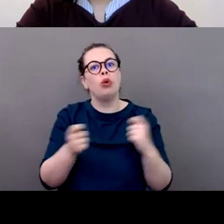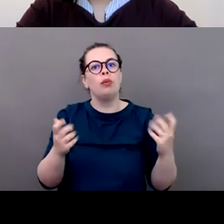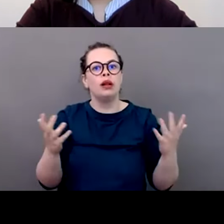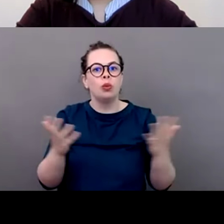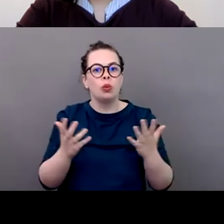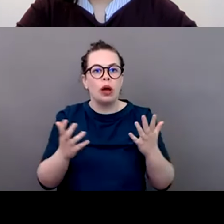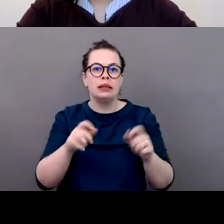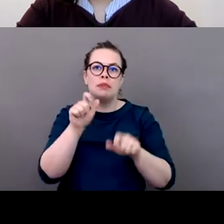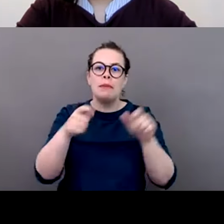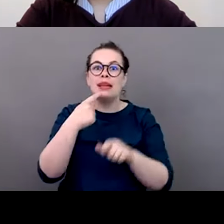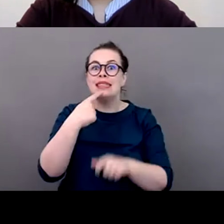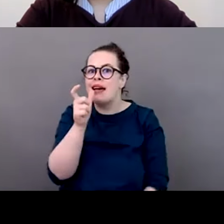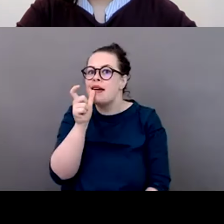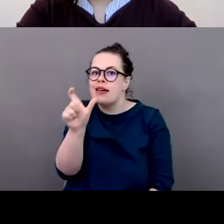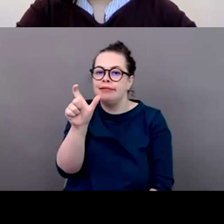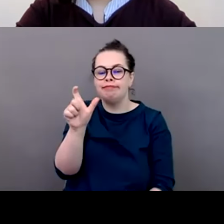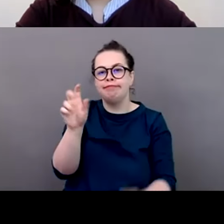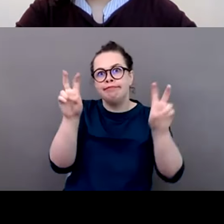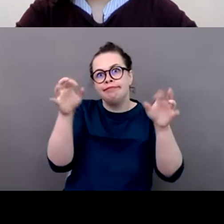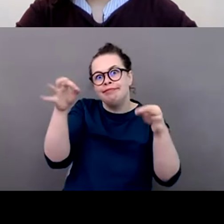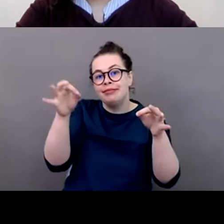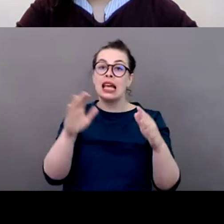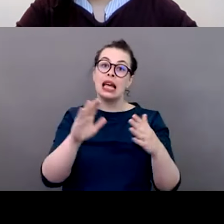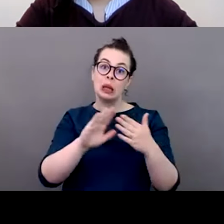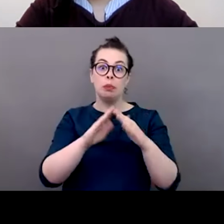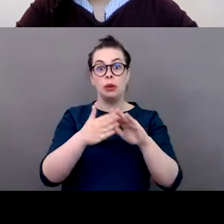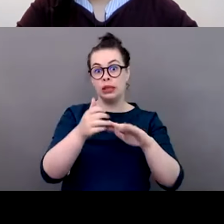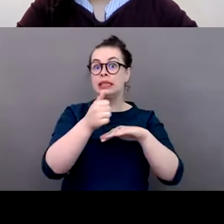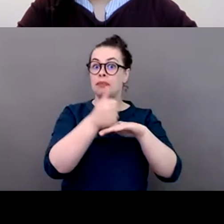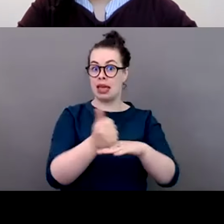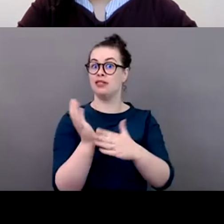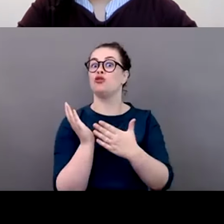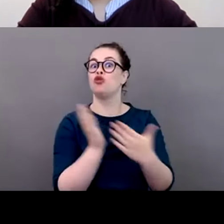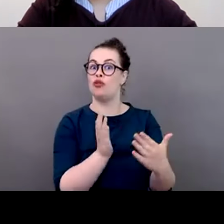buzzword like community-based services, and that is.